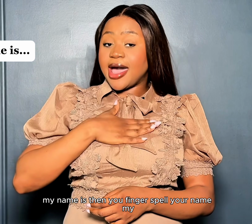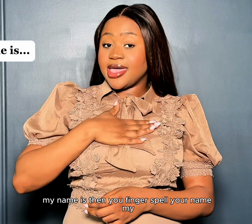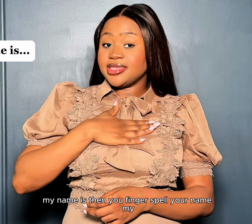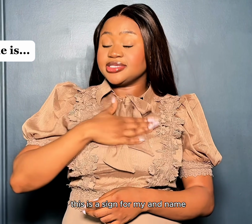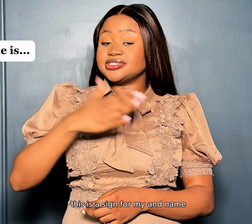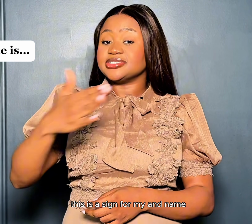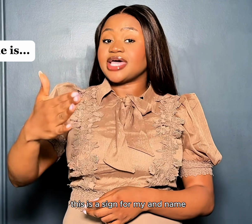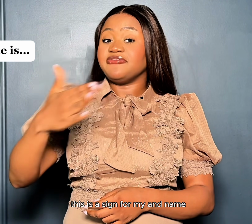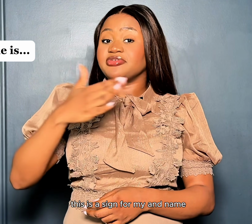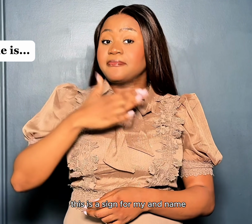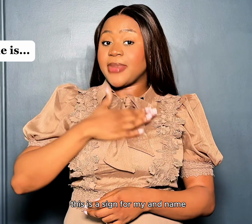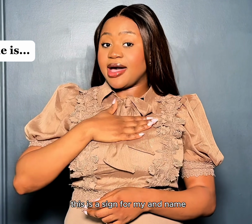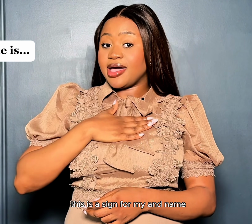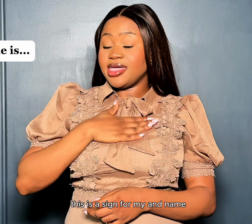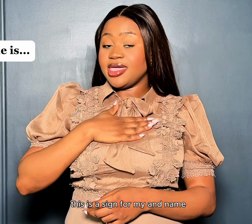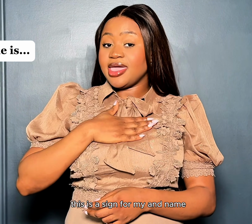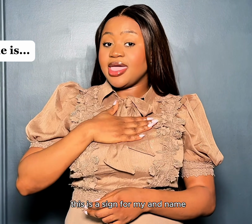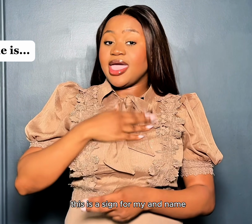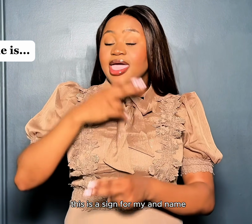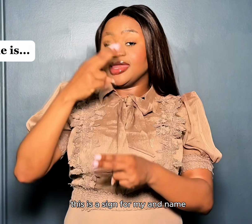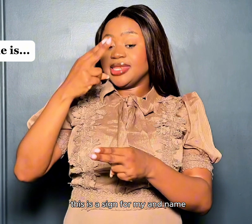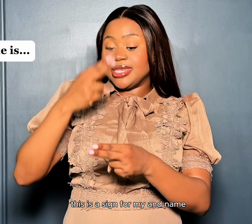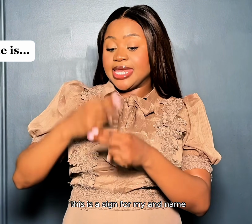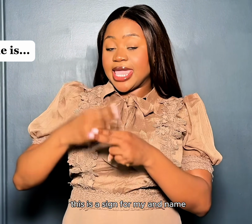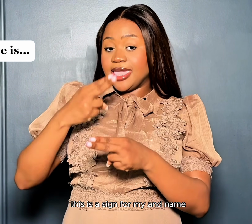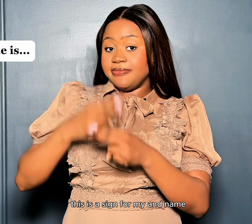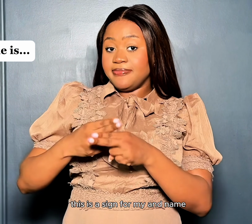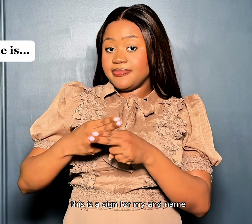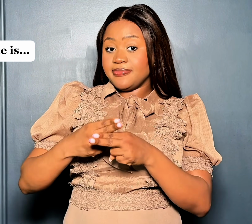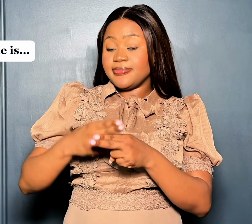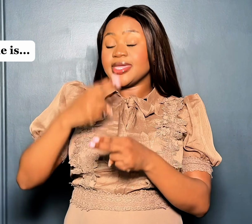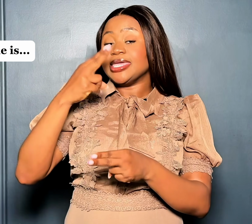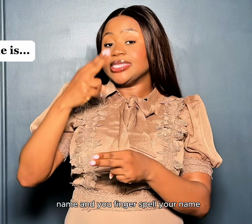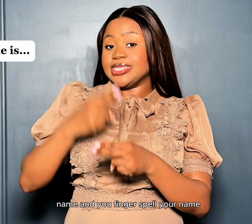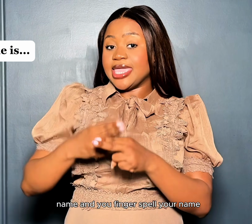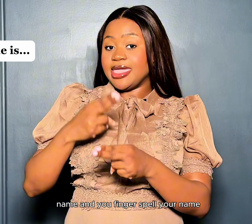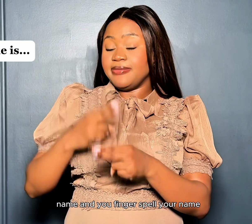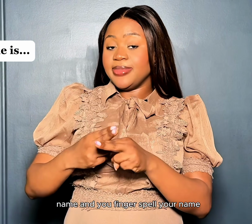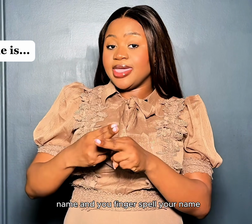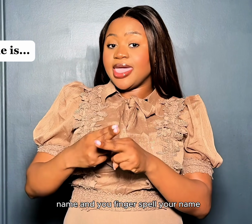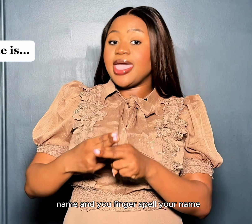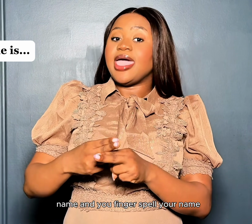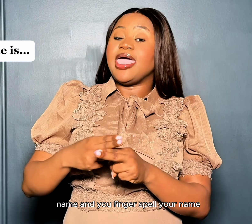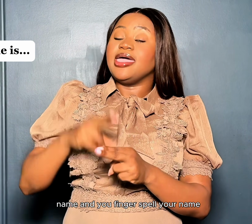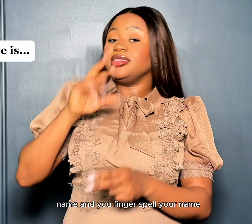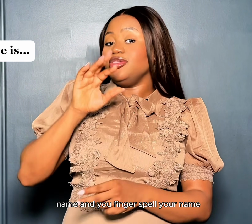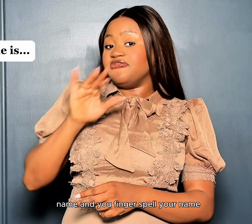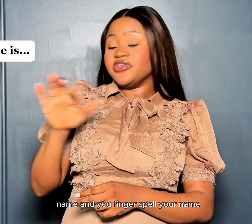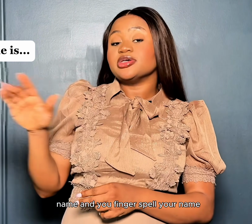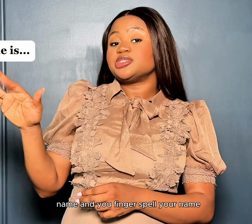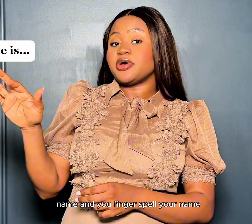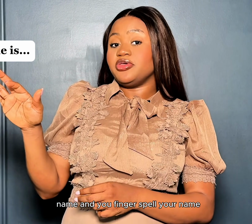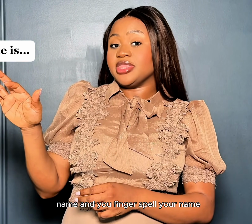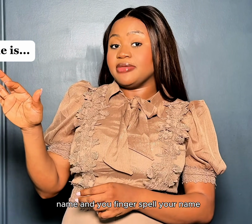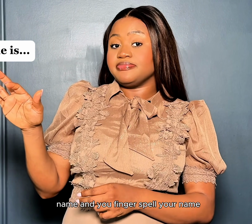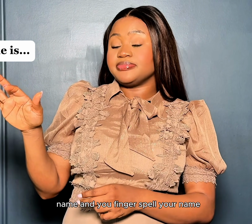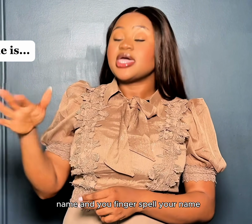My, this is a sign for my, and name, name, and you finger spell your name.